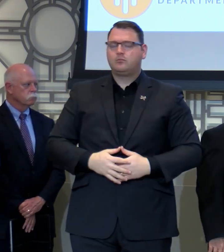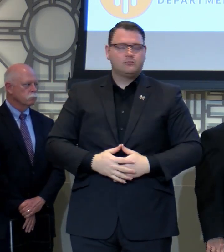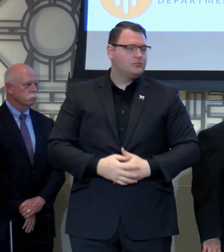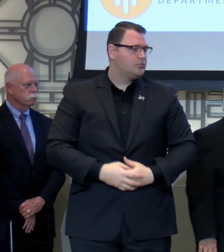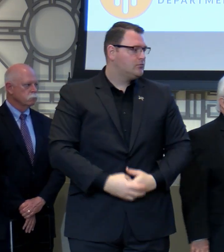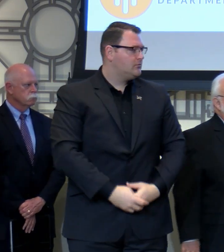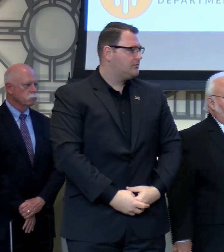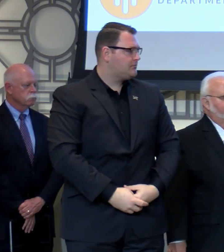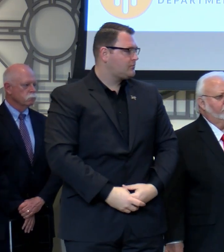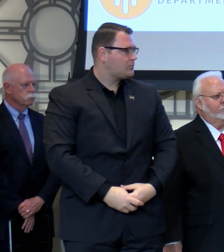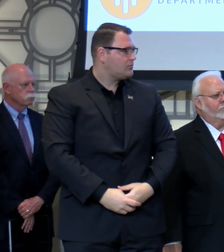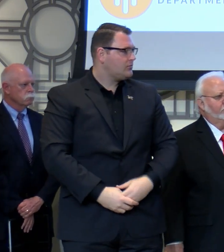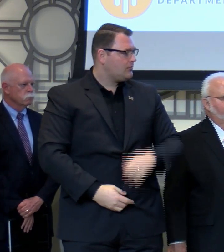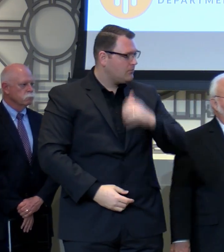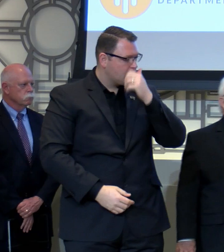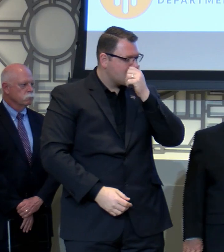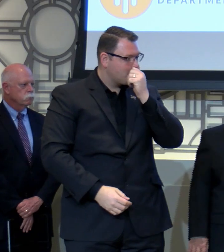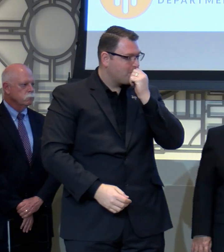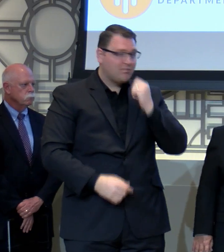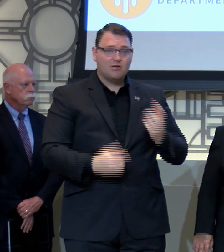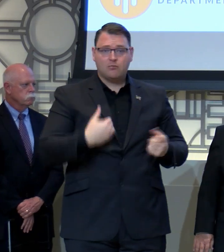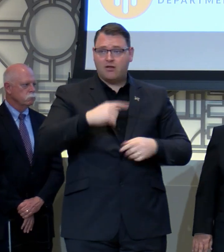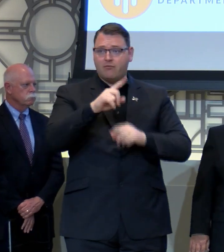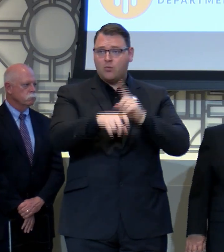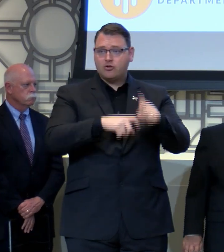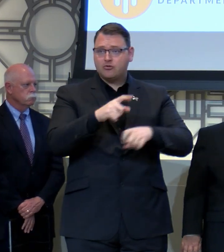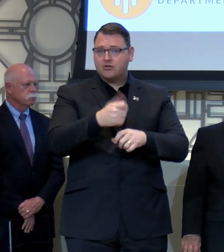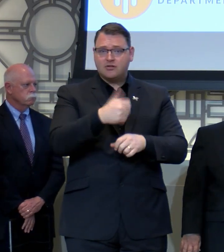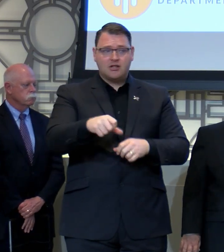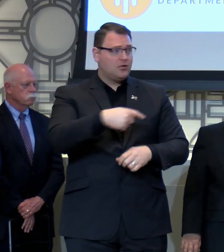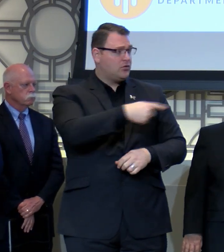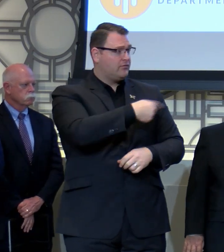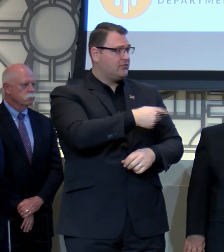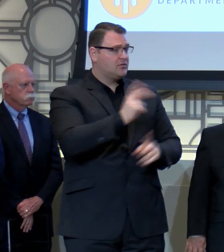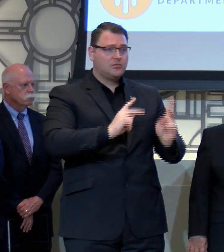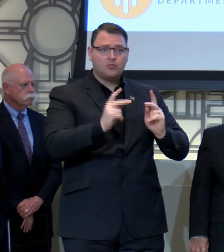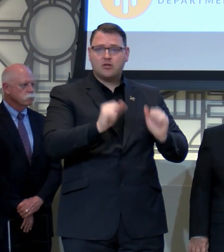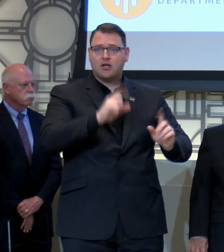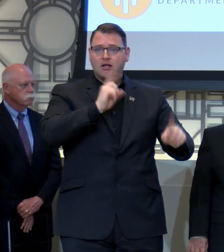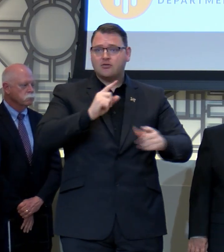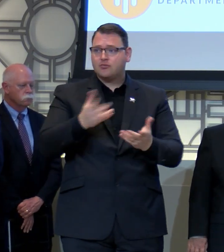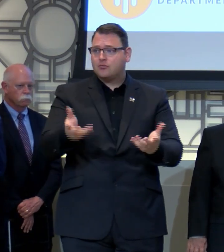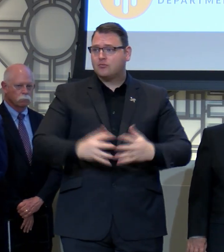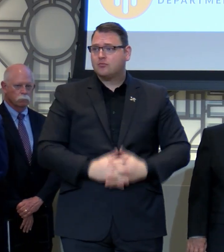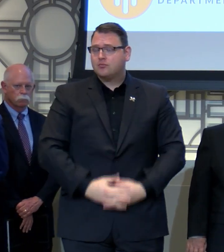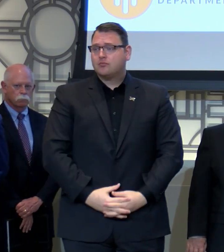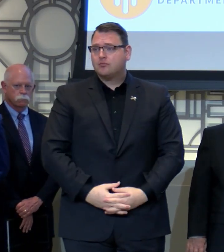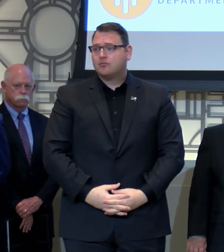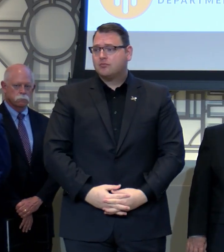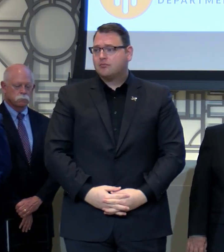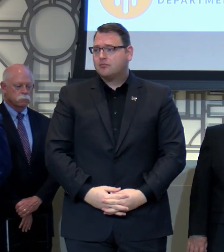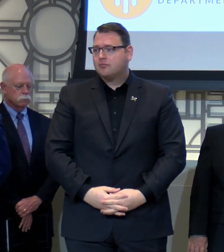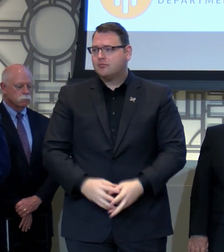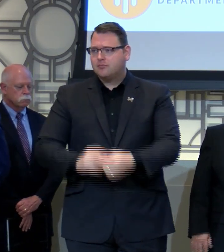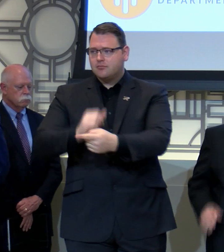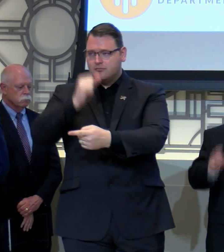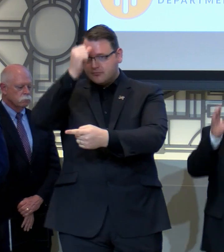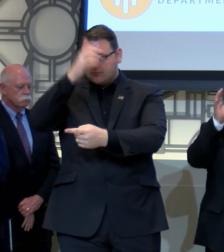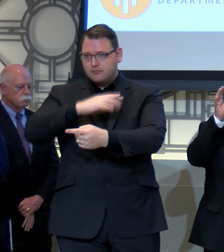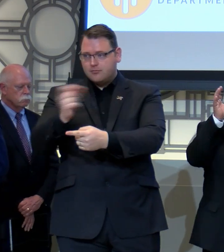much. And now, if you have any questions, any one of these persons can take questions if you may have them. Yes, sir.